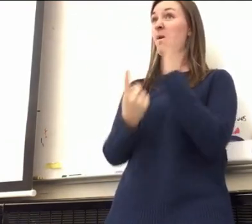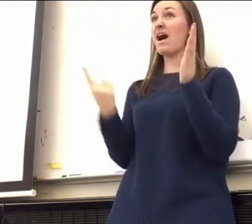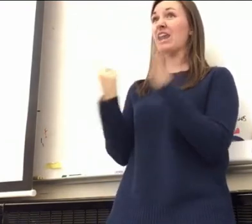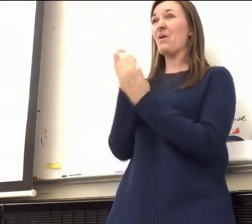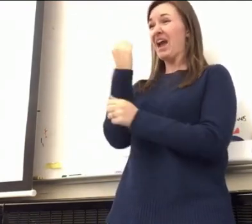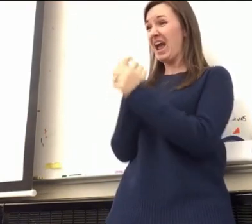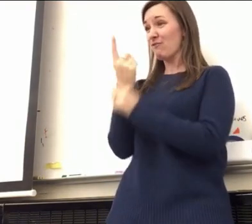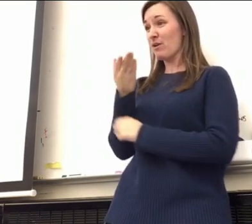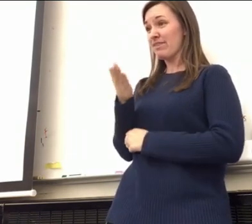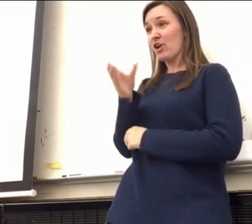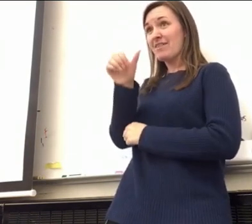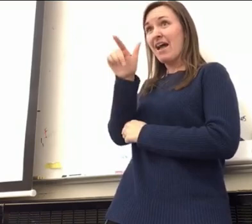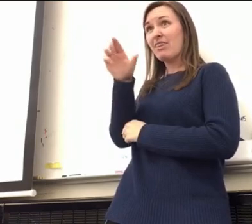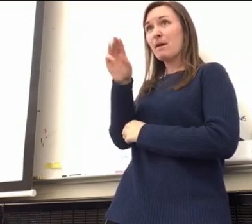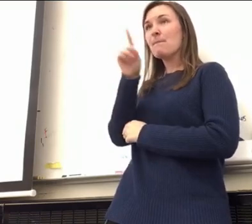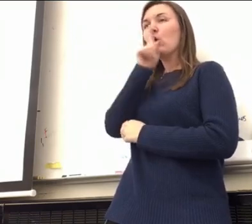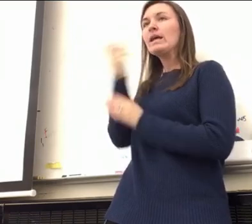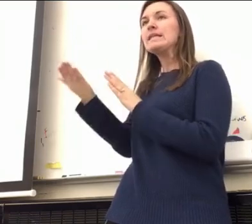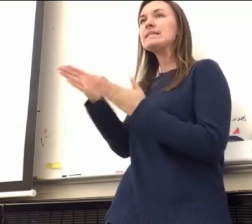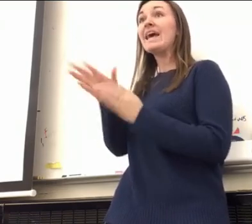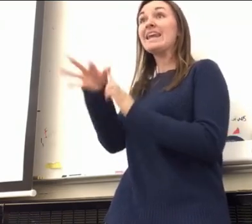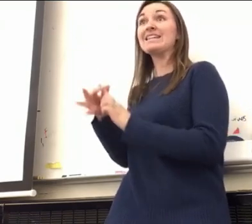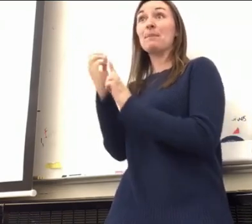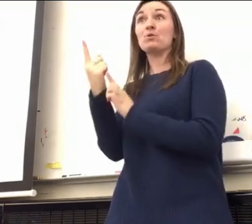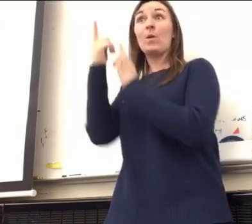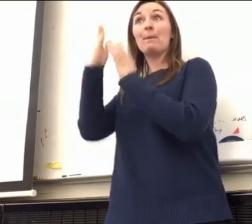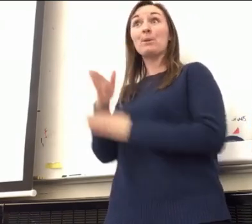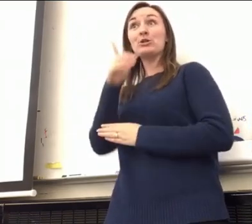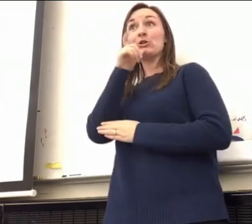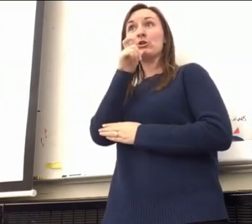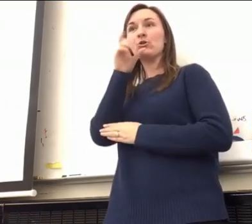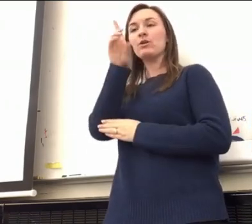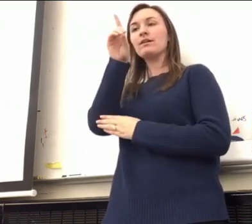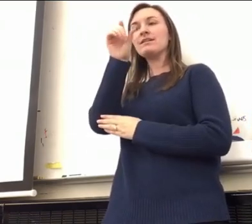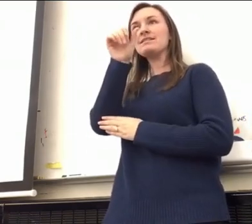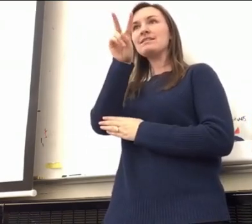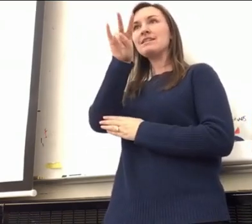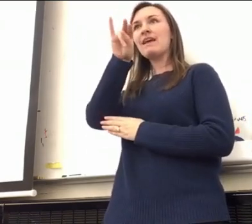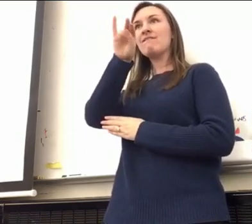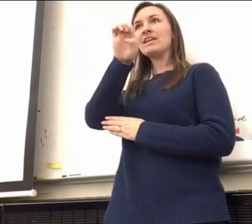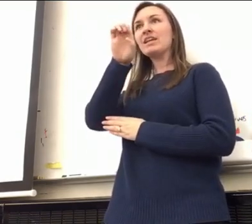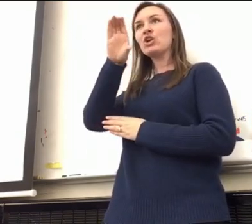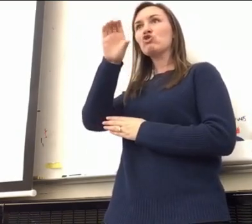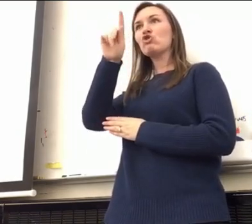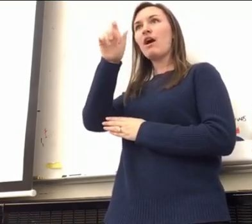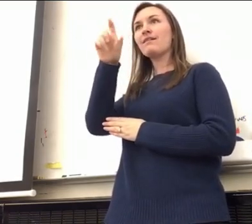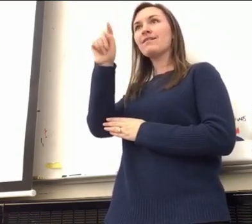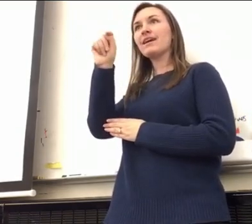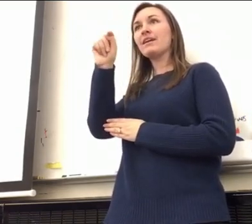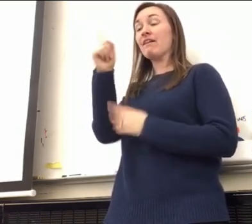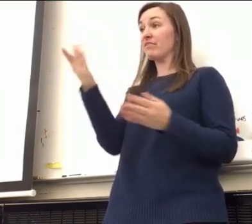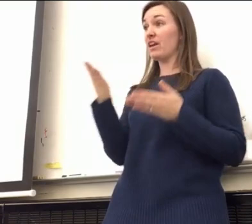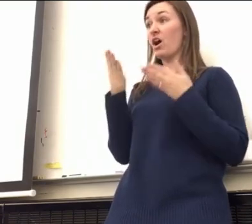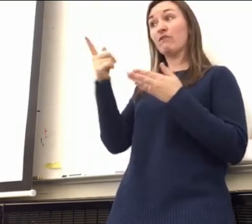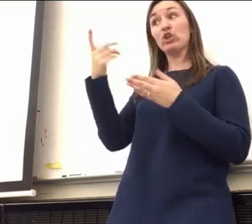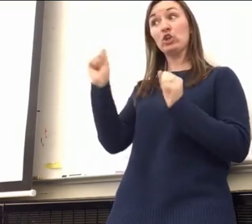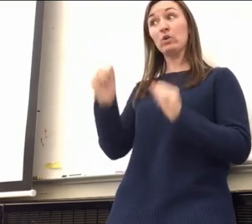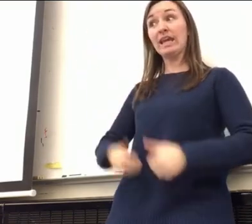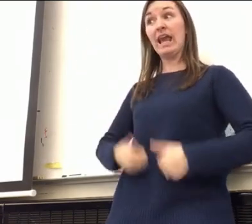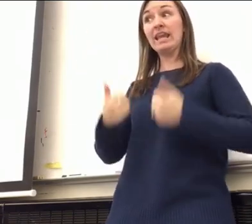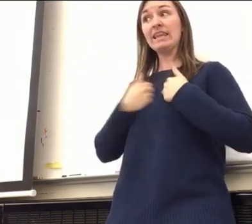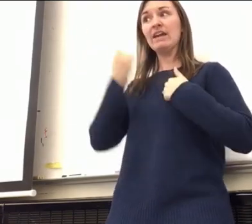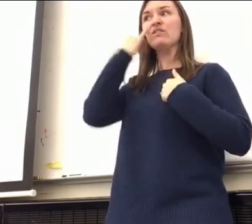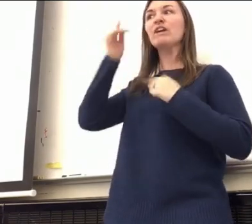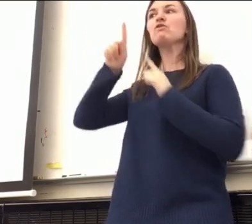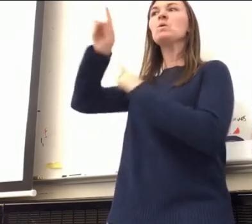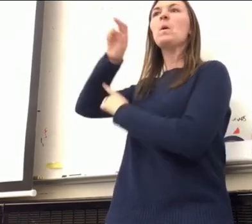Alamo is dead except one person, which is going to be Davy Crockett. Now, allegedly, they offered Davy Crockett his life if he were to go back to the